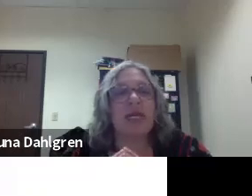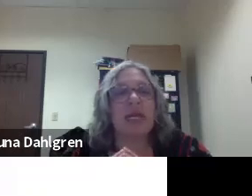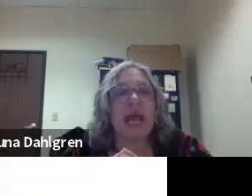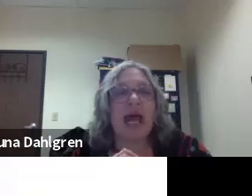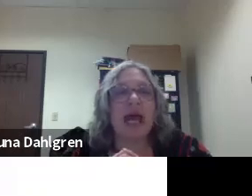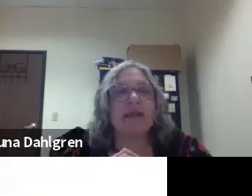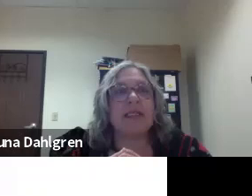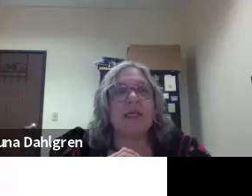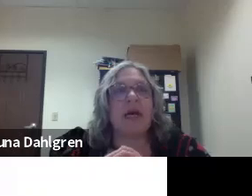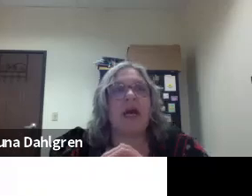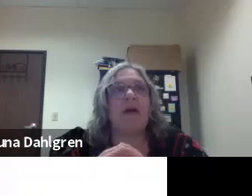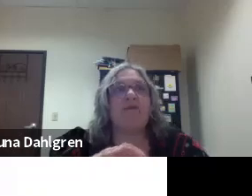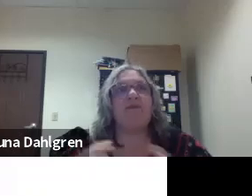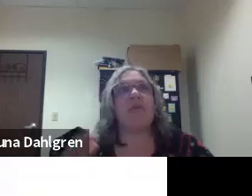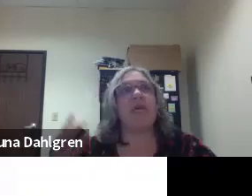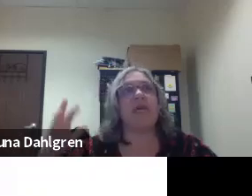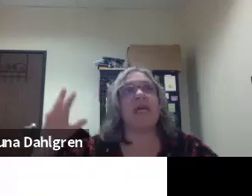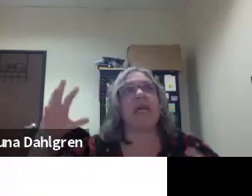of looking at